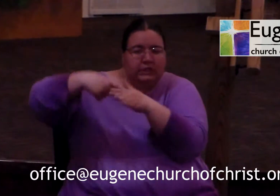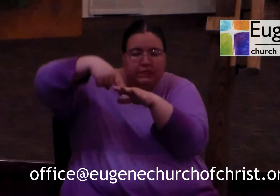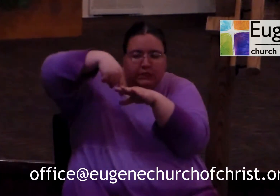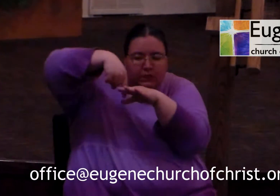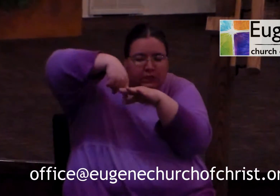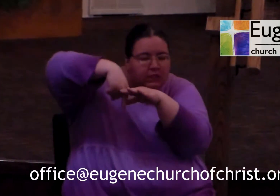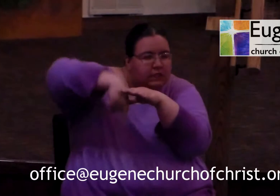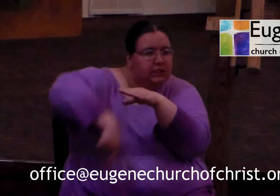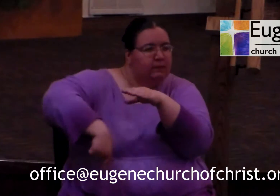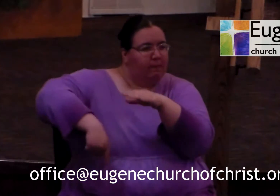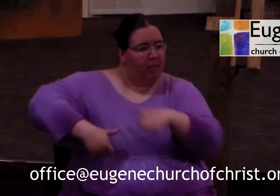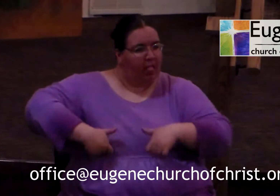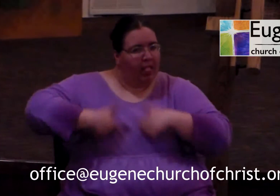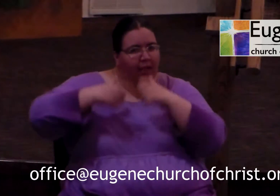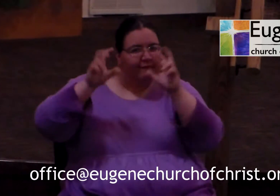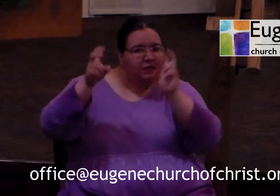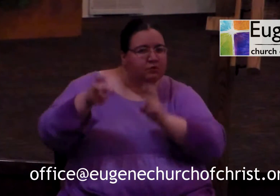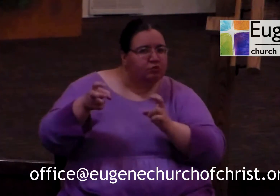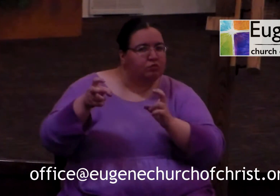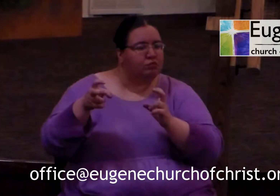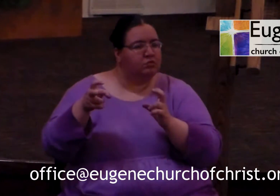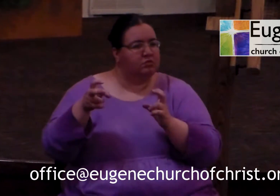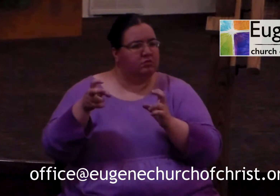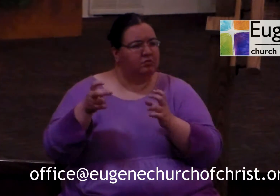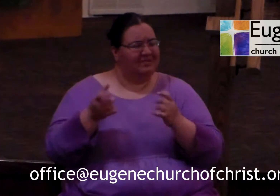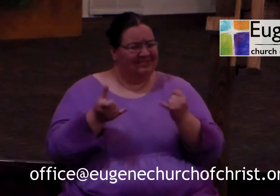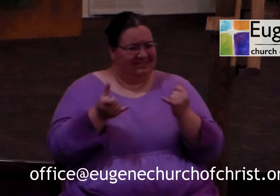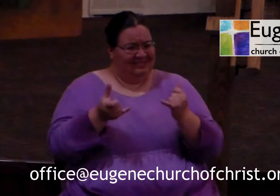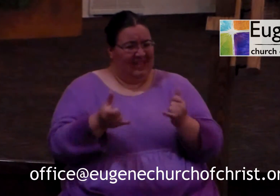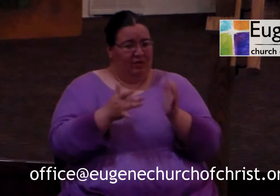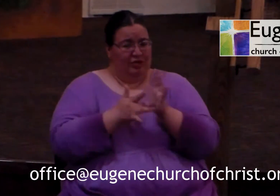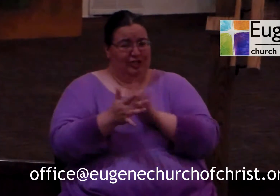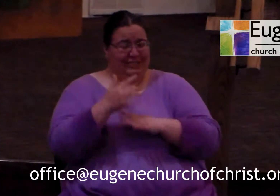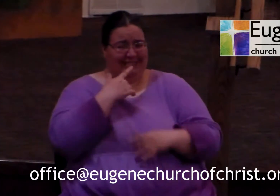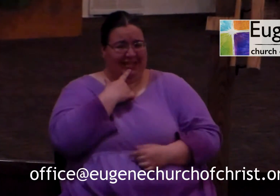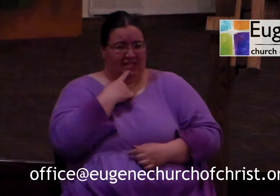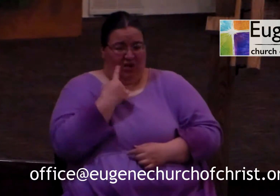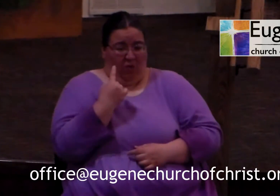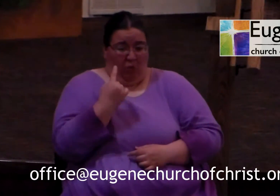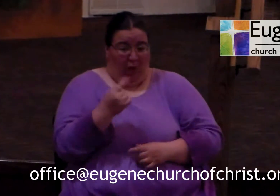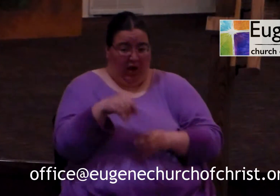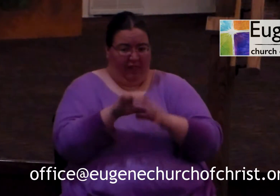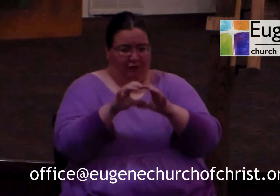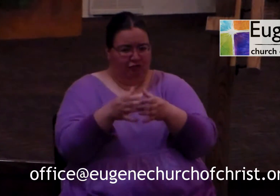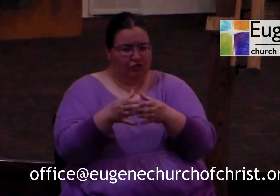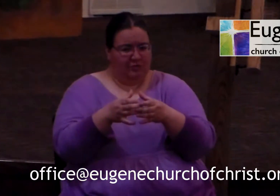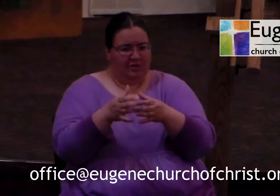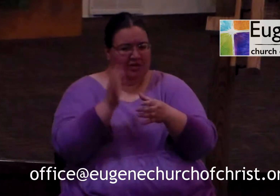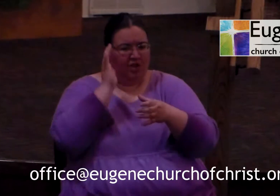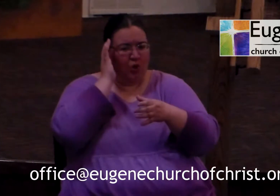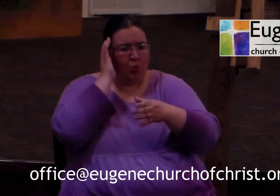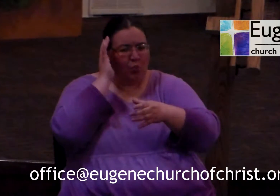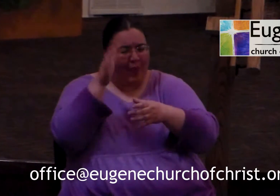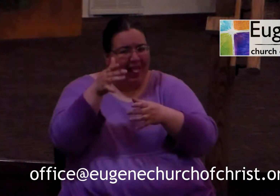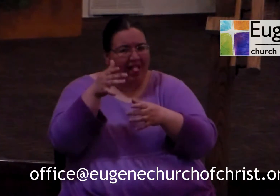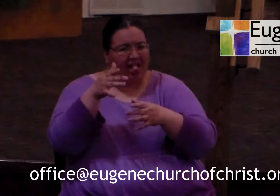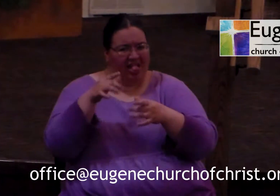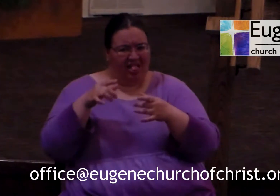life with them. And now Jesus says that one of these people is going to betray him. And you might think of any number of